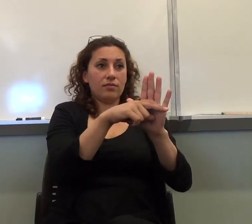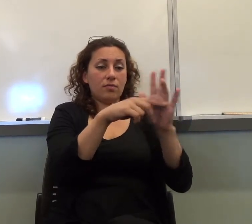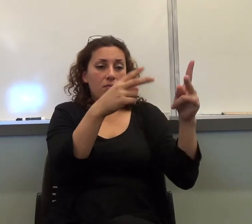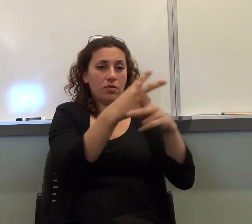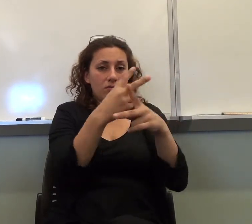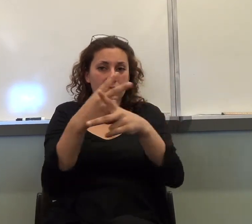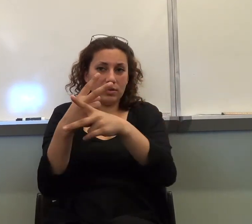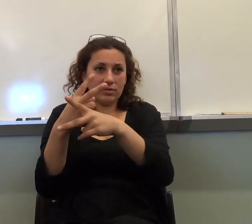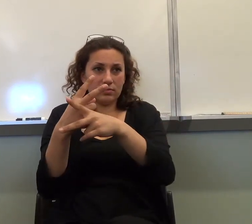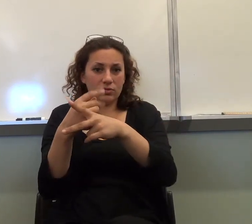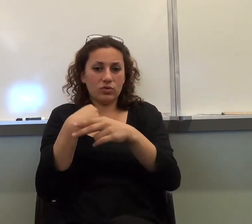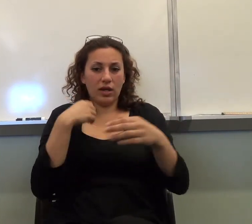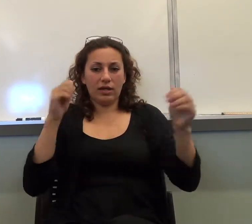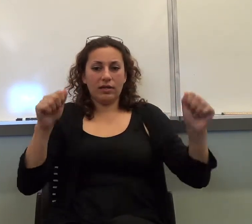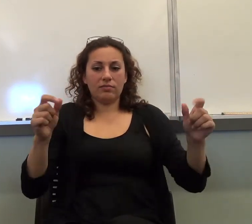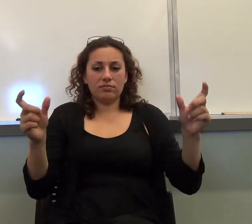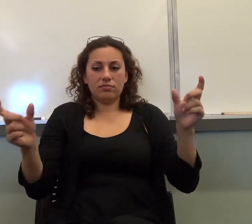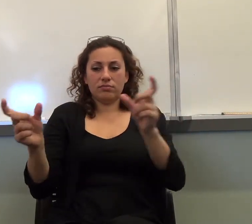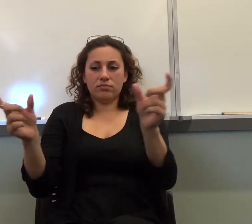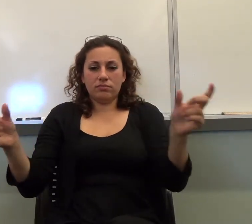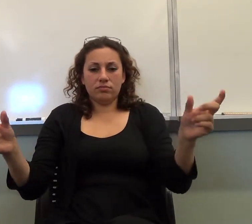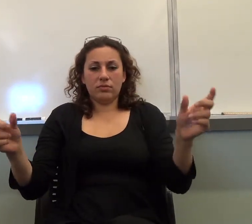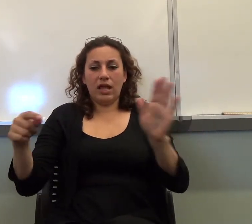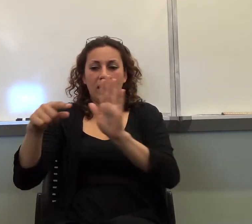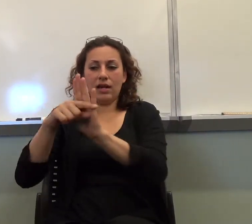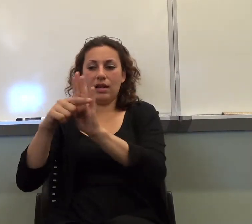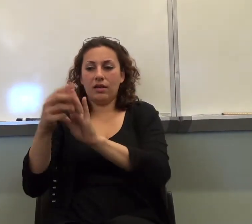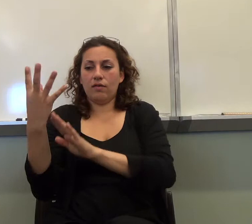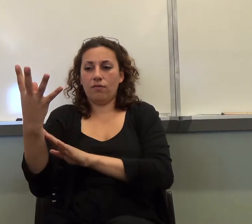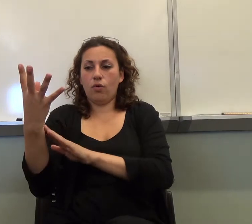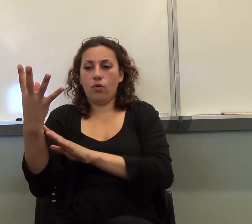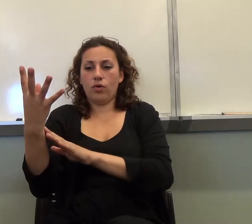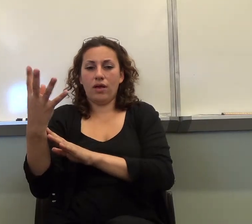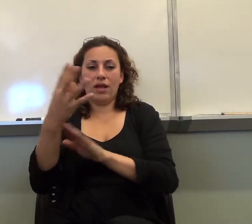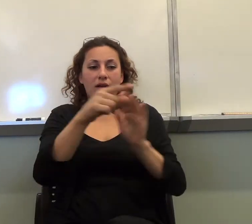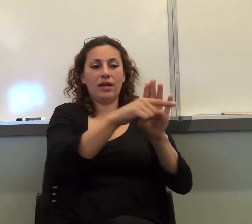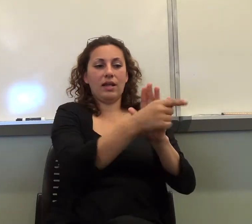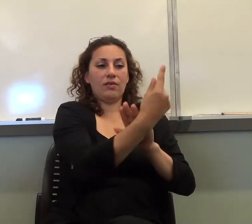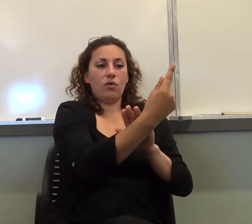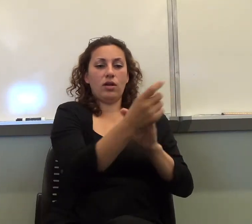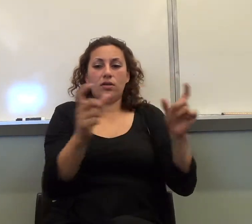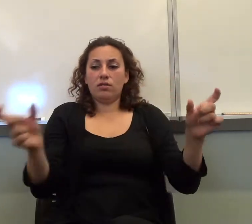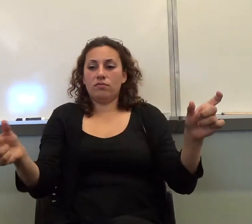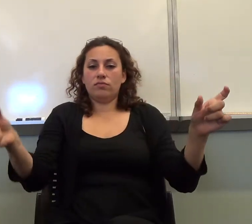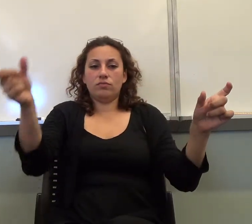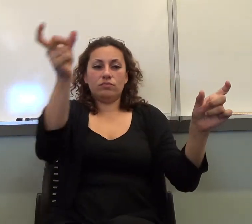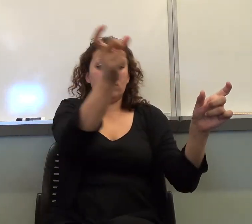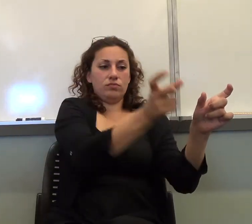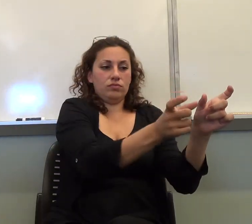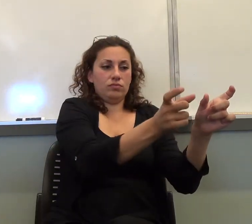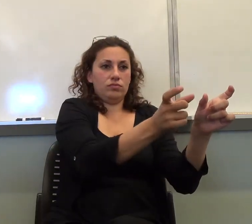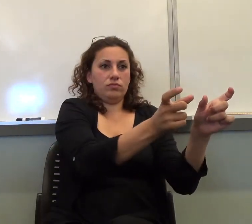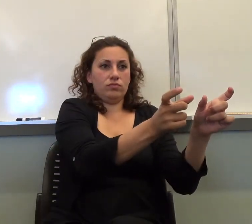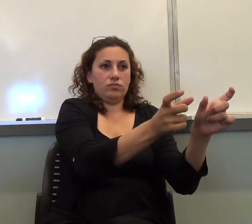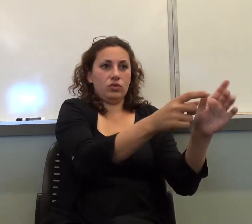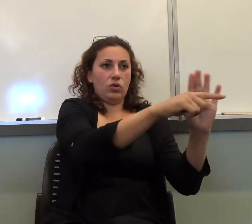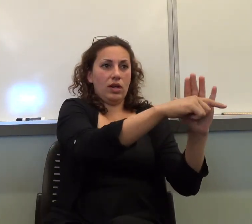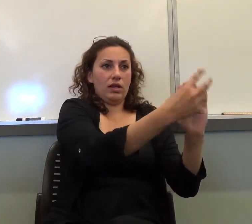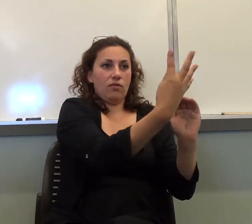this kind of thing. I can get the -4 next to the -1. The 2 out here, the 5 out here, and then I can